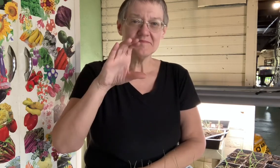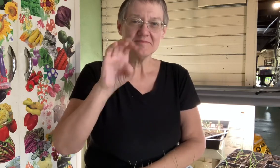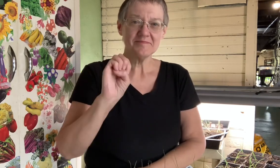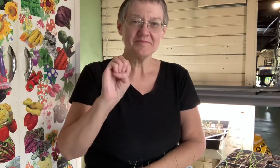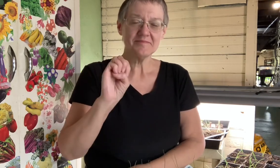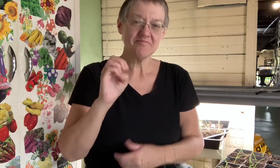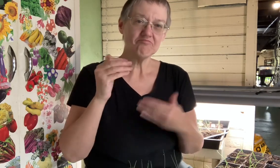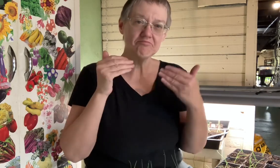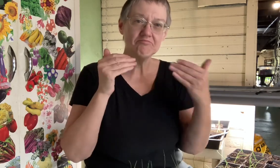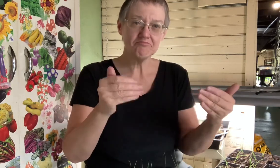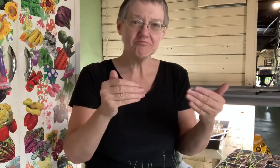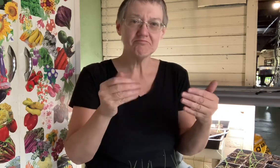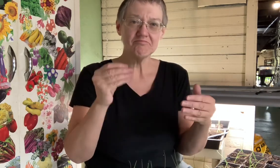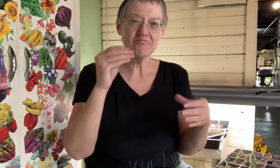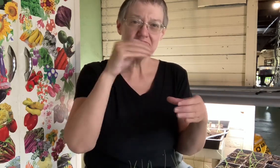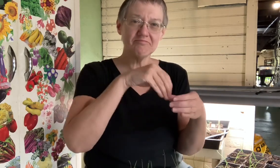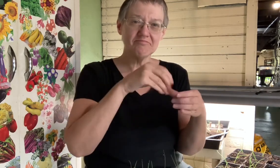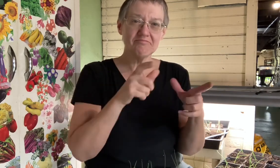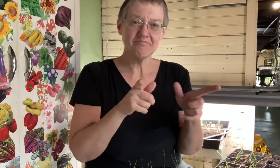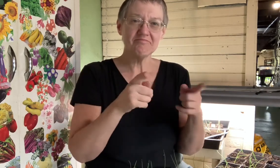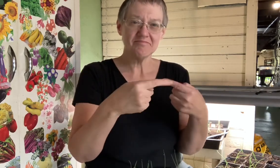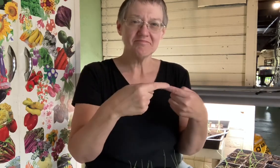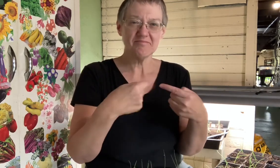and the space, so I'm going to go ahead and pot them up.